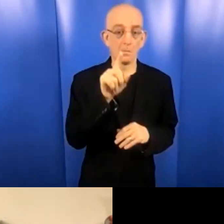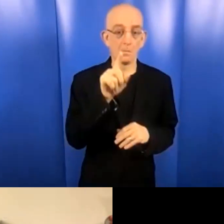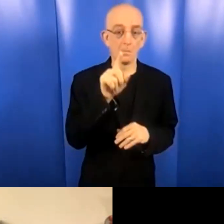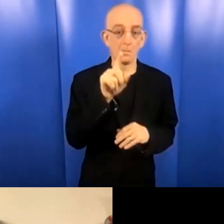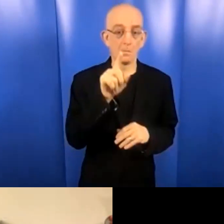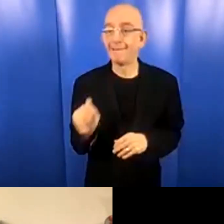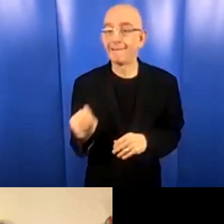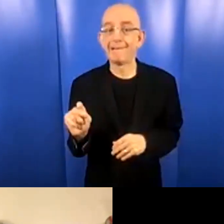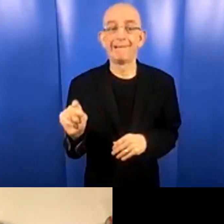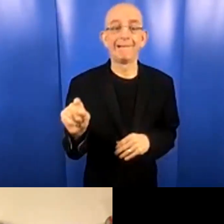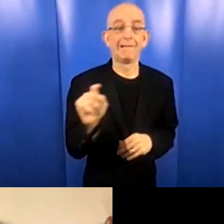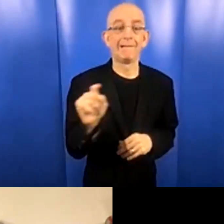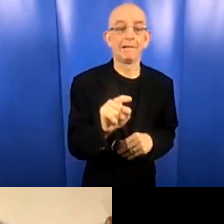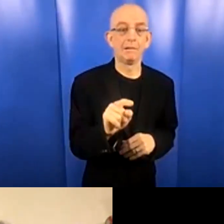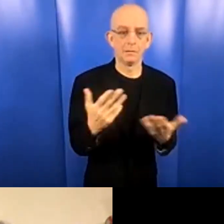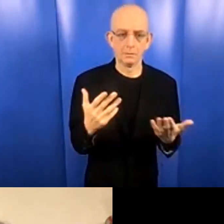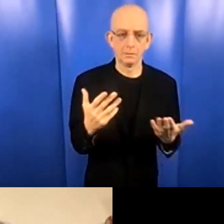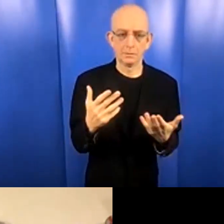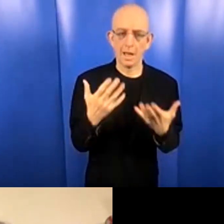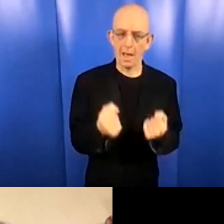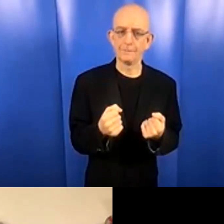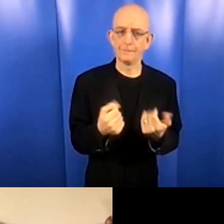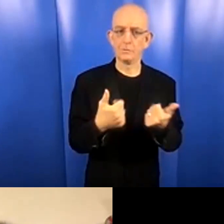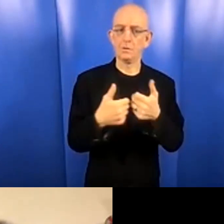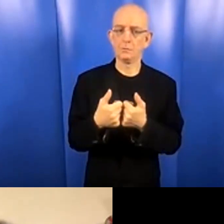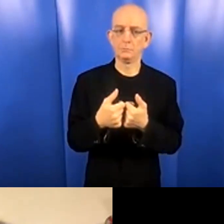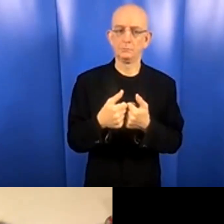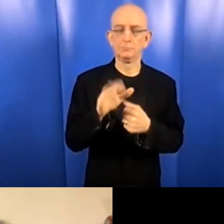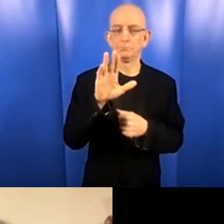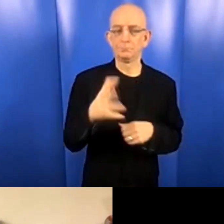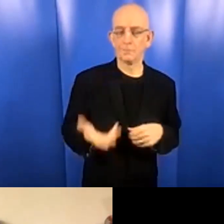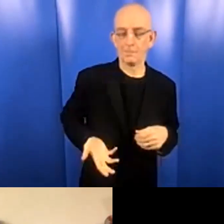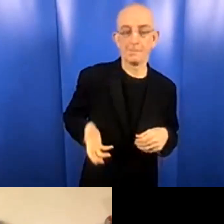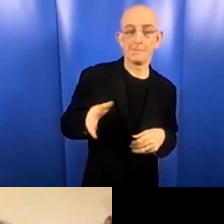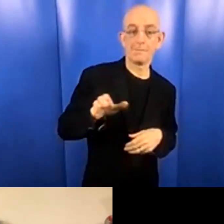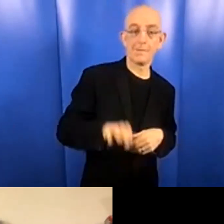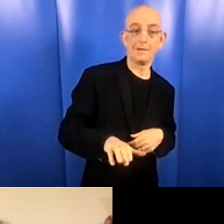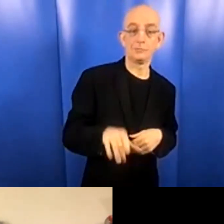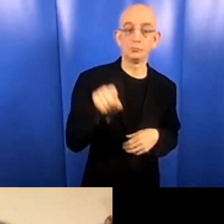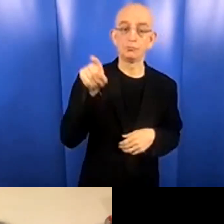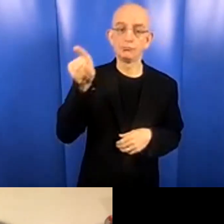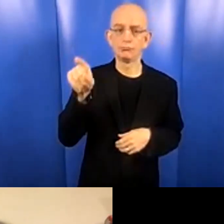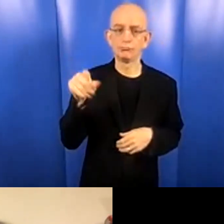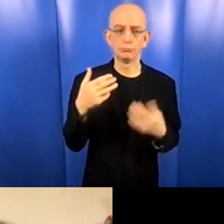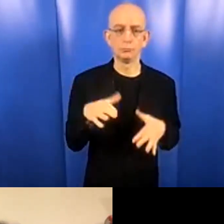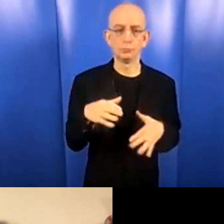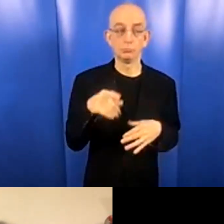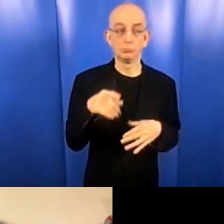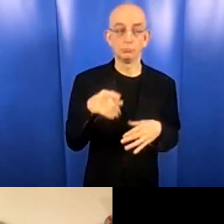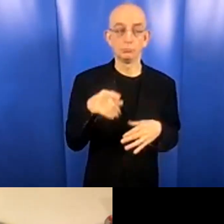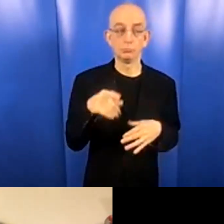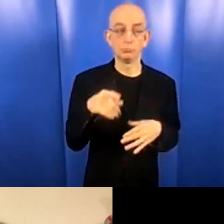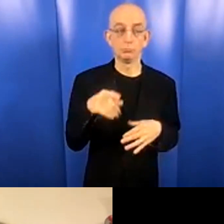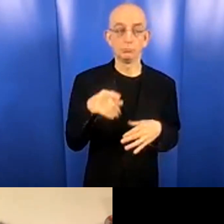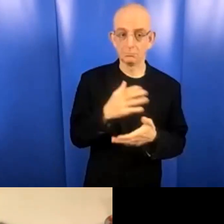not recognized by the state. So that is the kind of challenges that we face within our own constituency. But at the